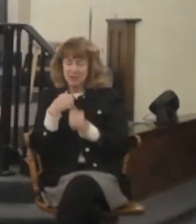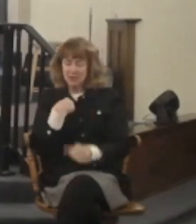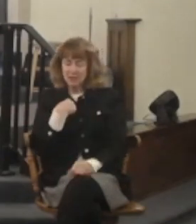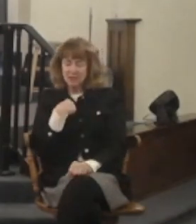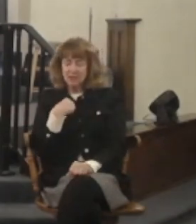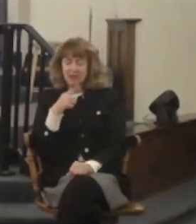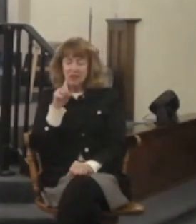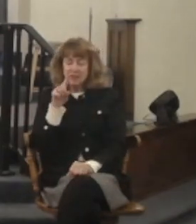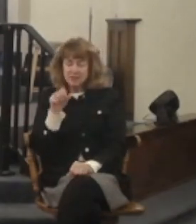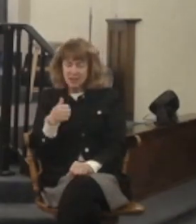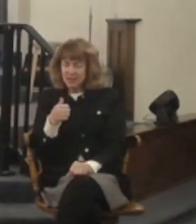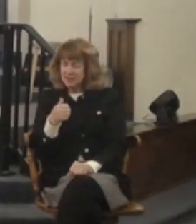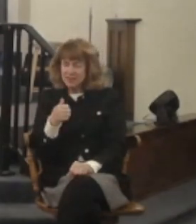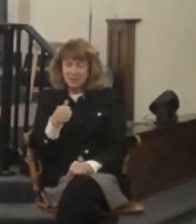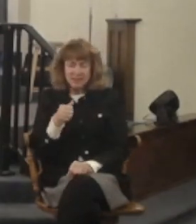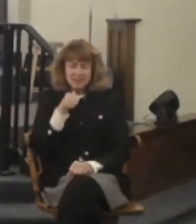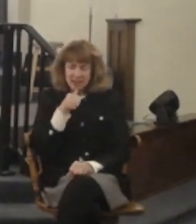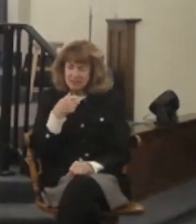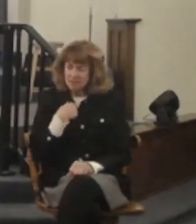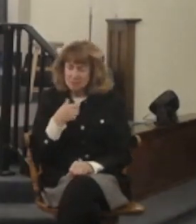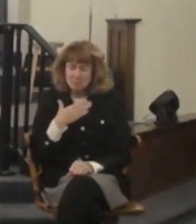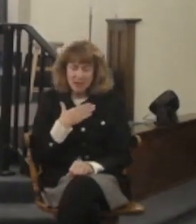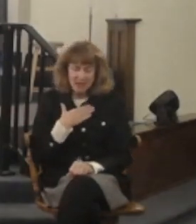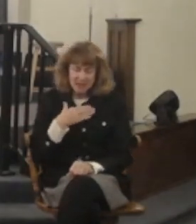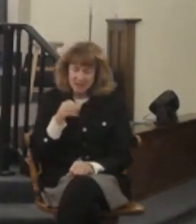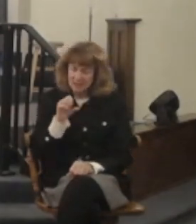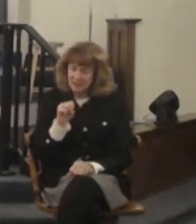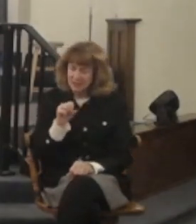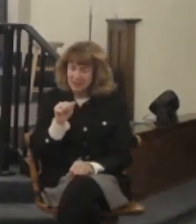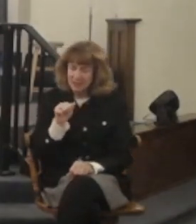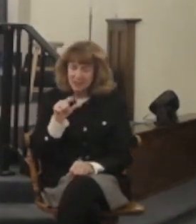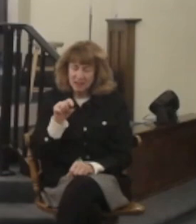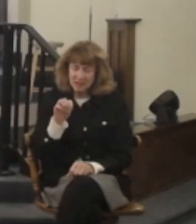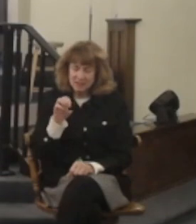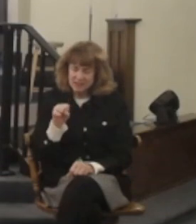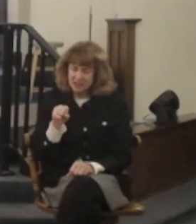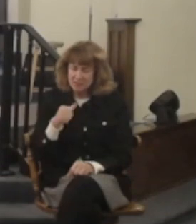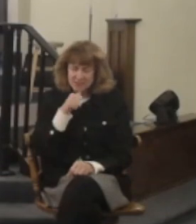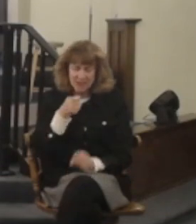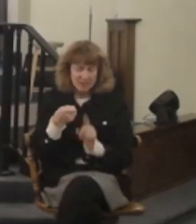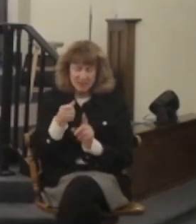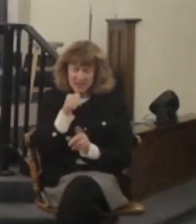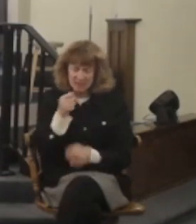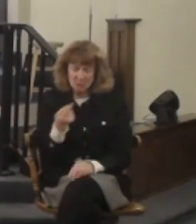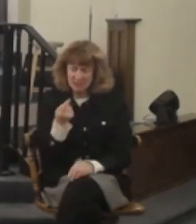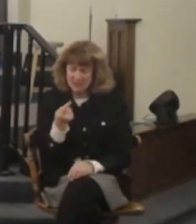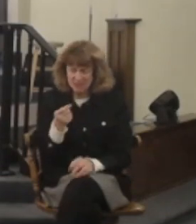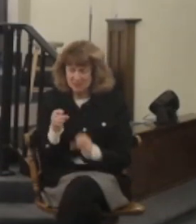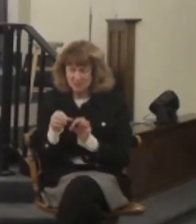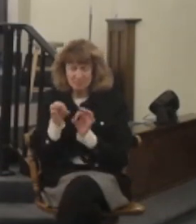from my sales, not my net profit. So I started doing that.